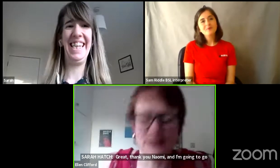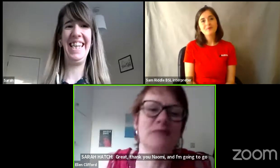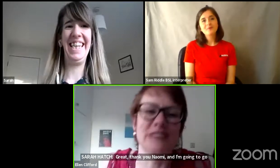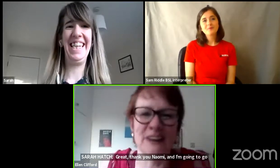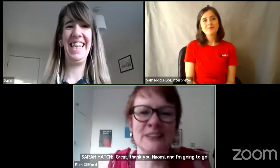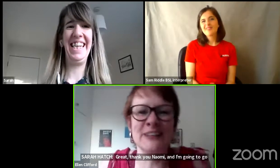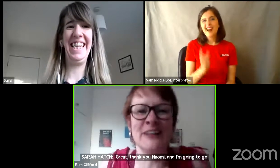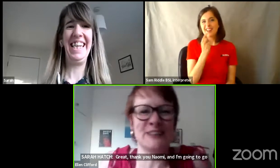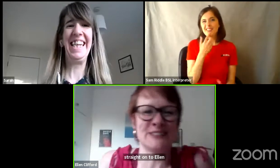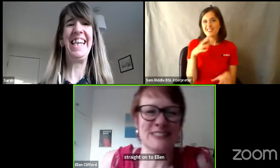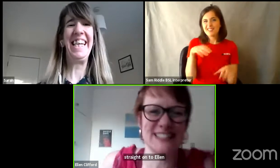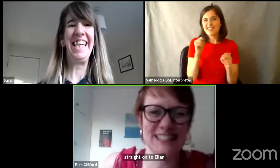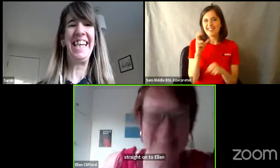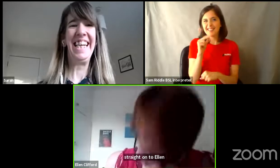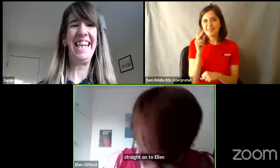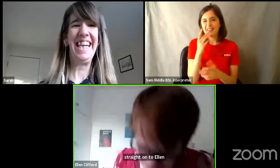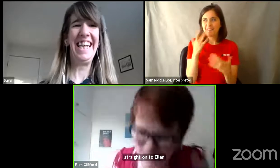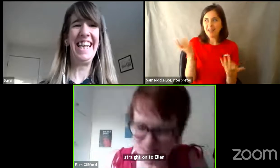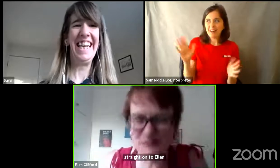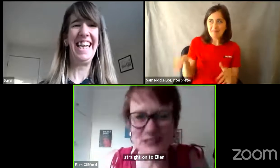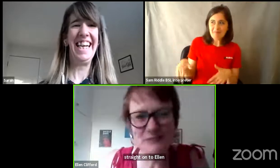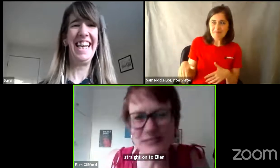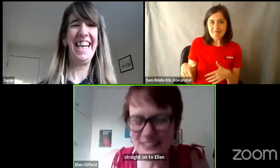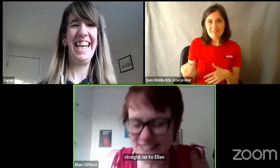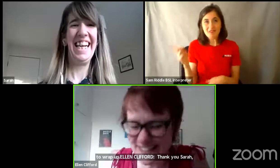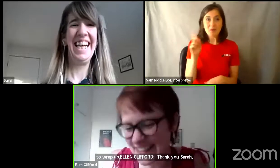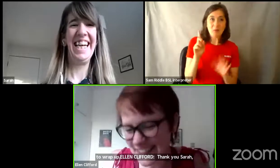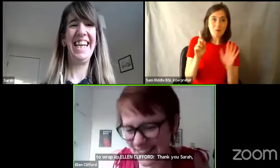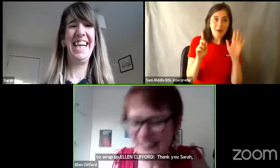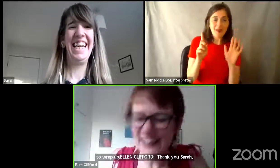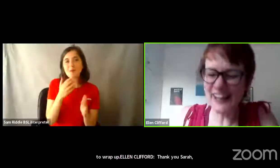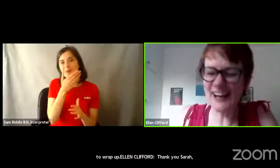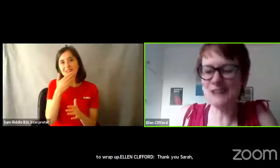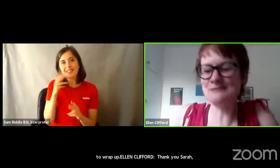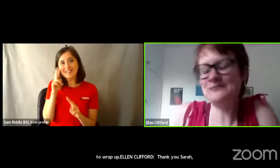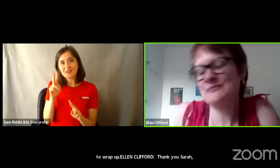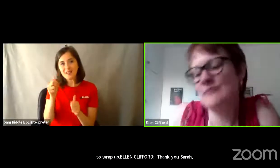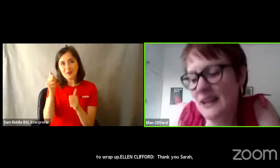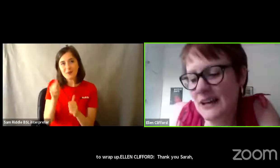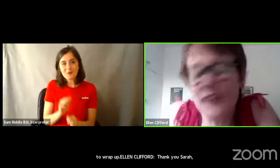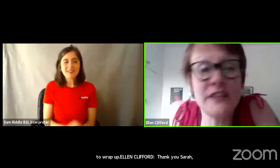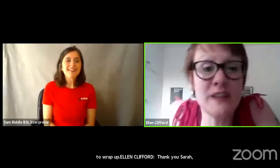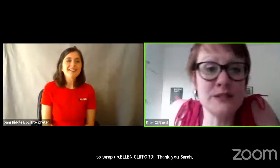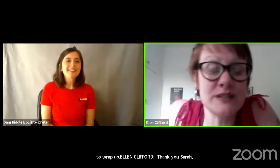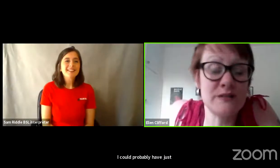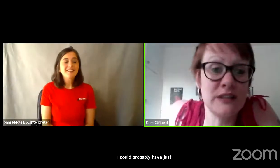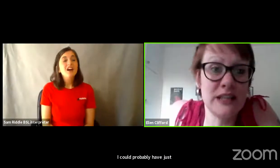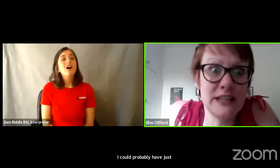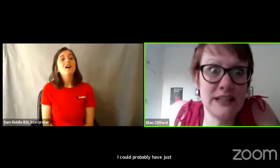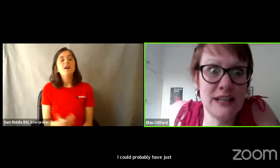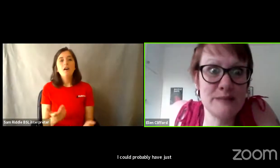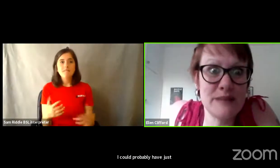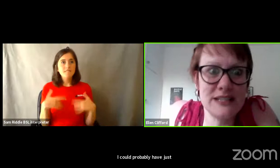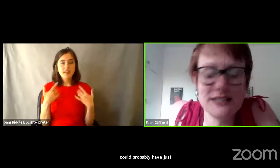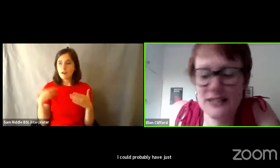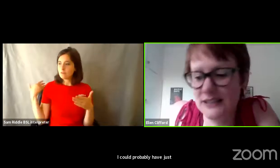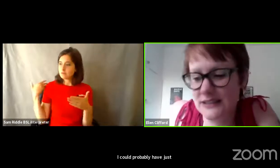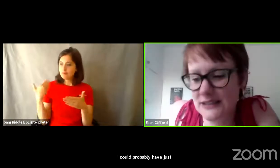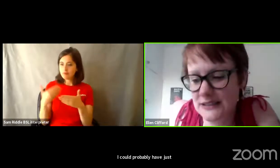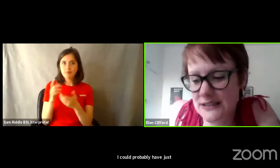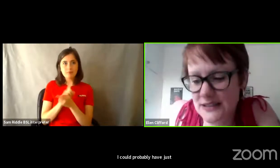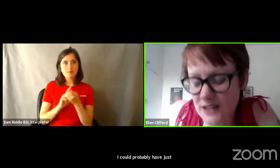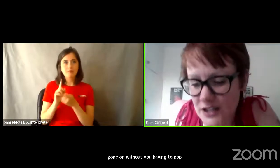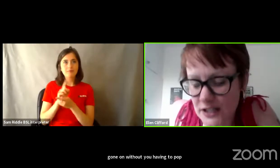have just gone on without you having to pop in, but nice to see you. I think that was a really